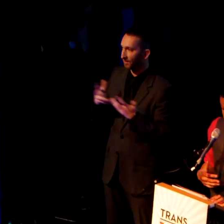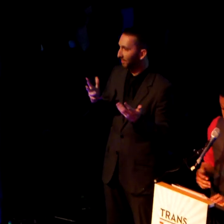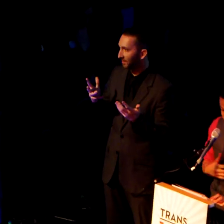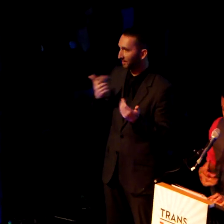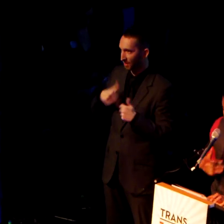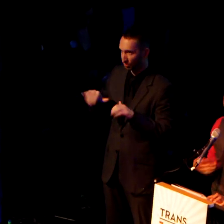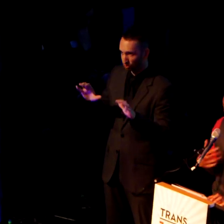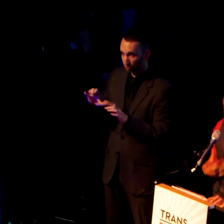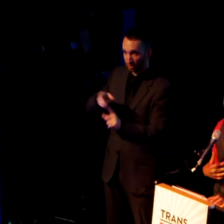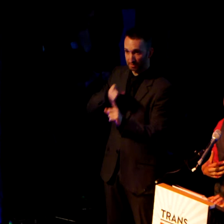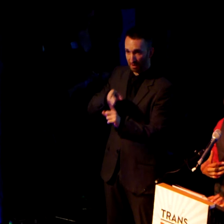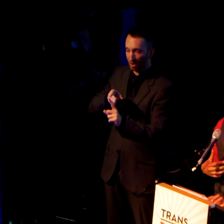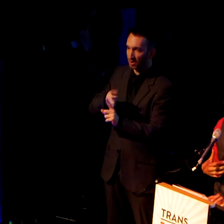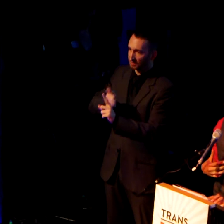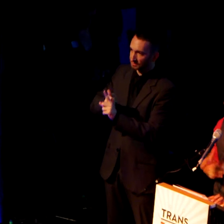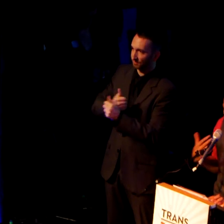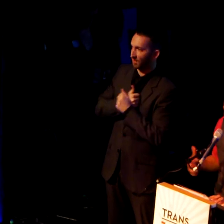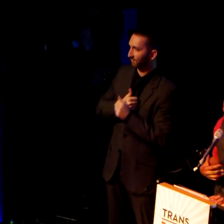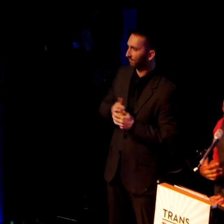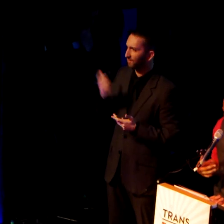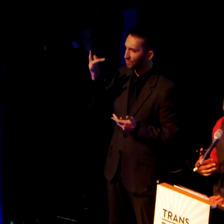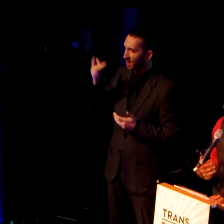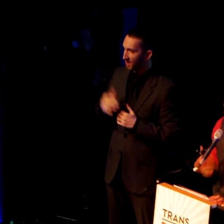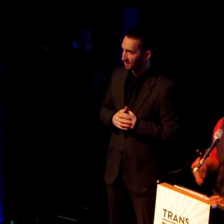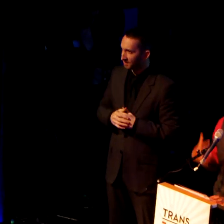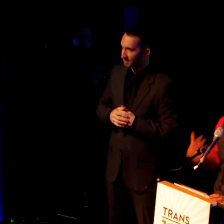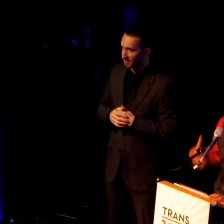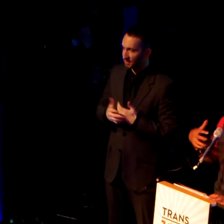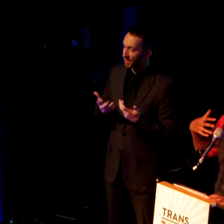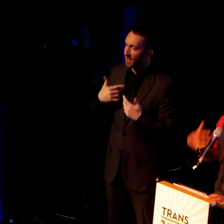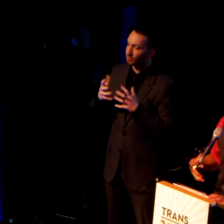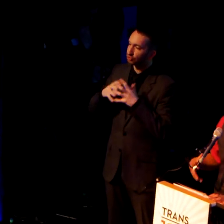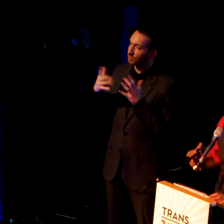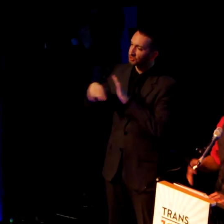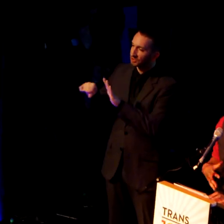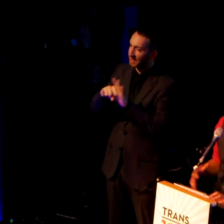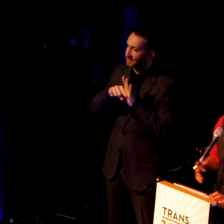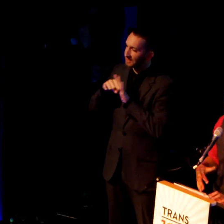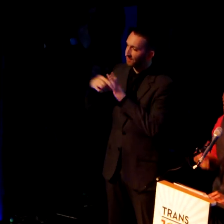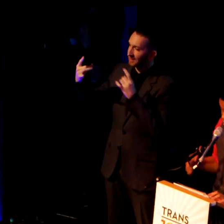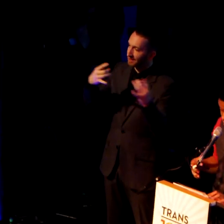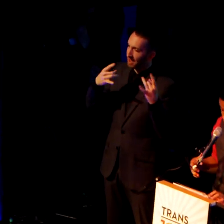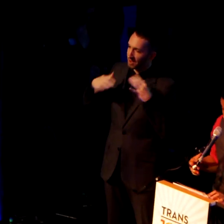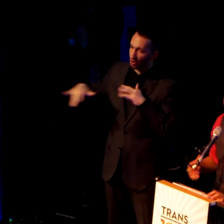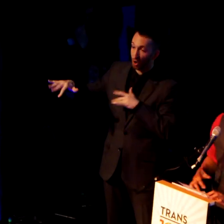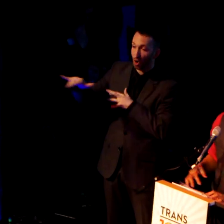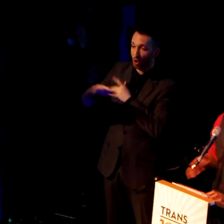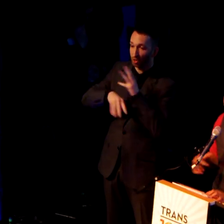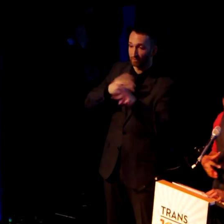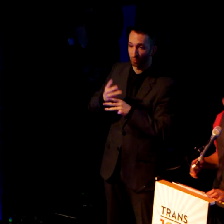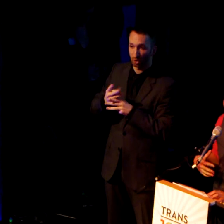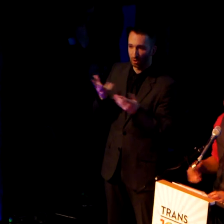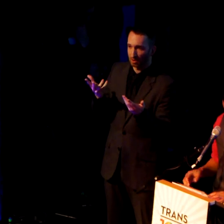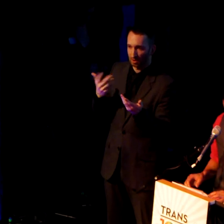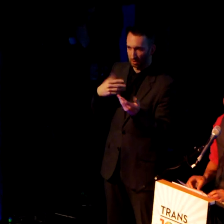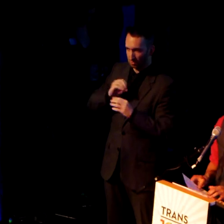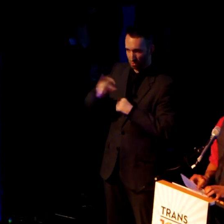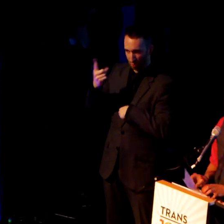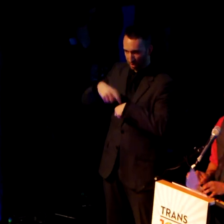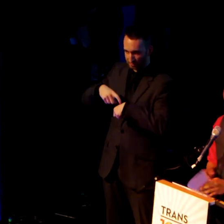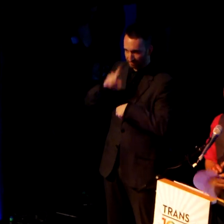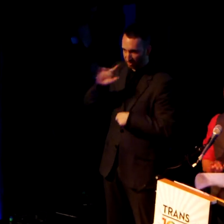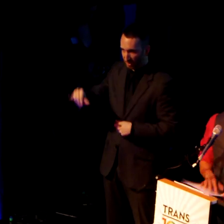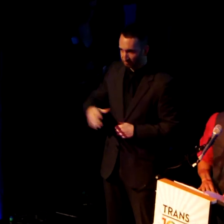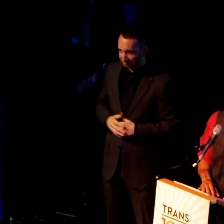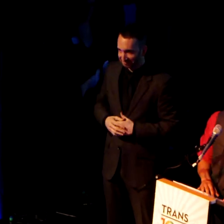Everything we do is about self-love. Why? Because there's so much negativity and hate going on in the world. Ain't nobody got time for that.